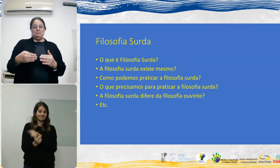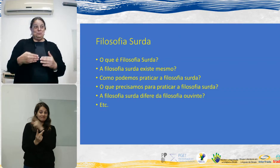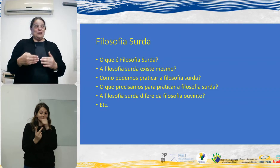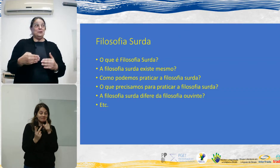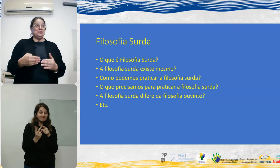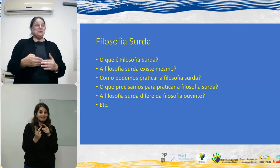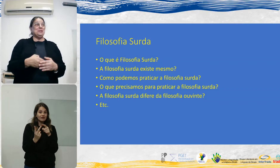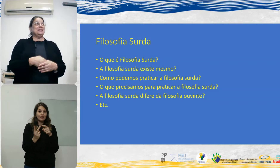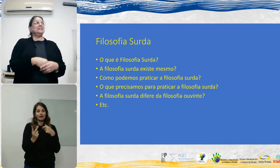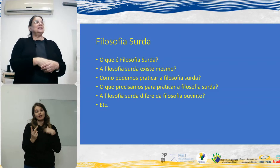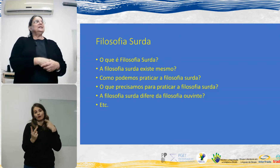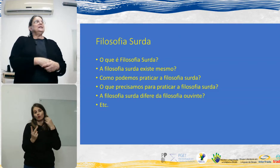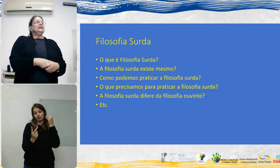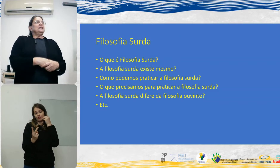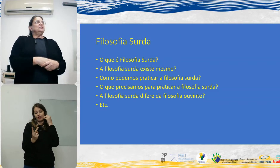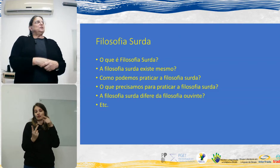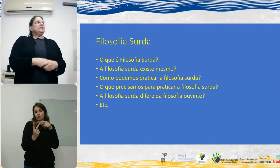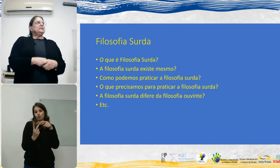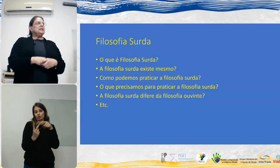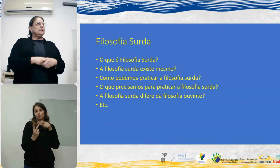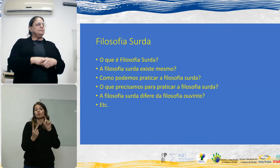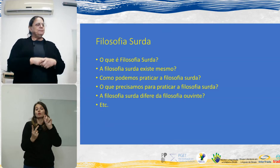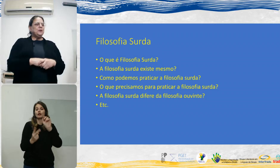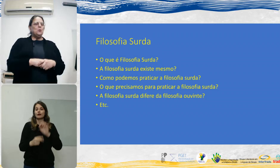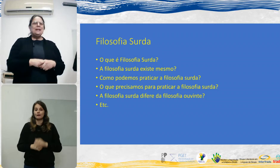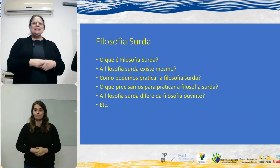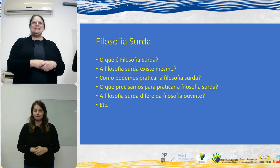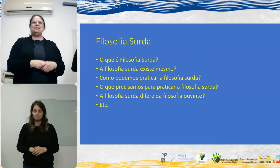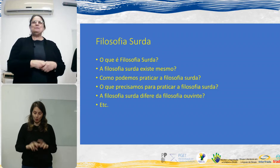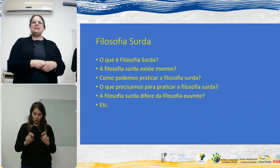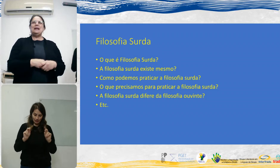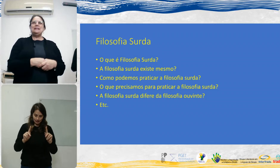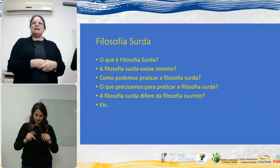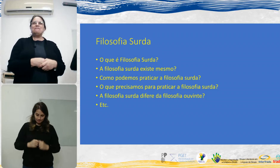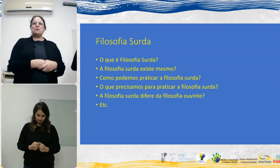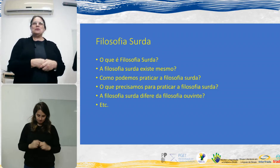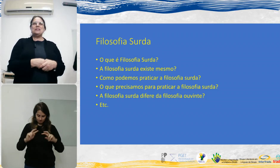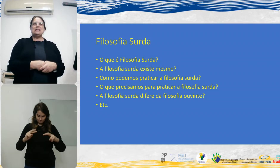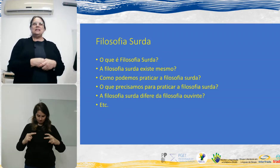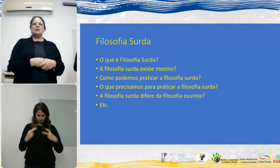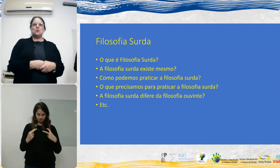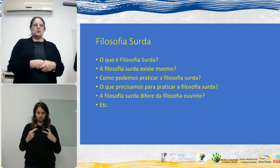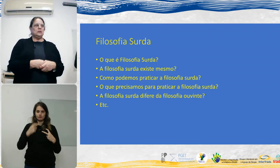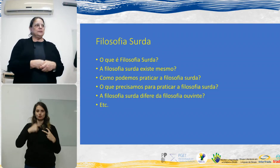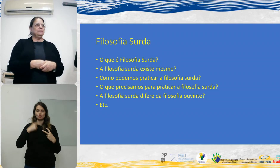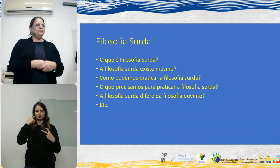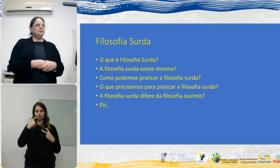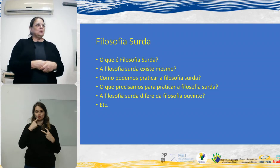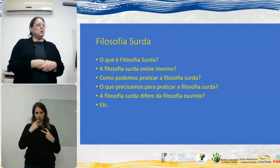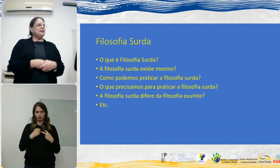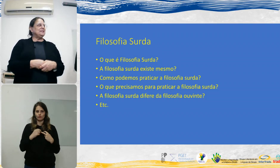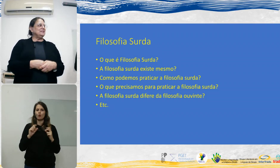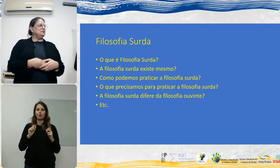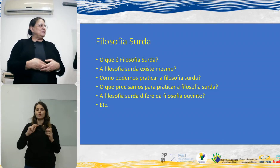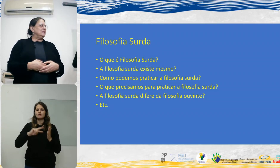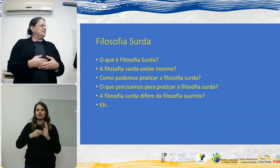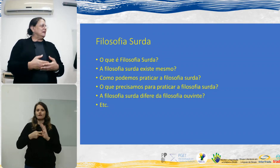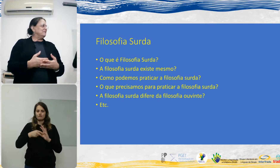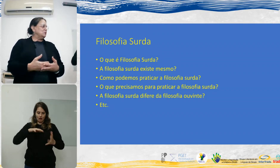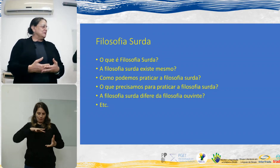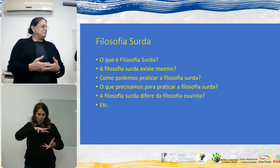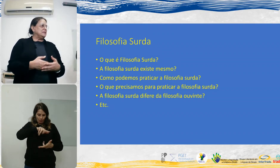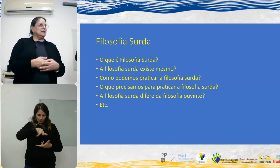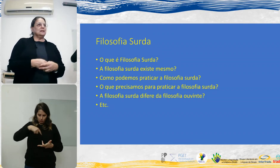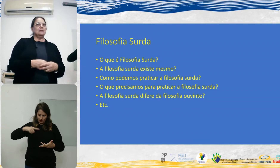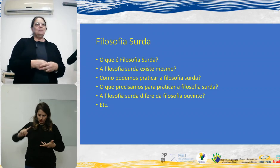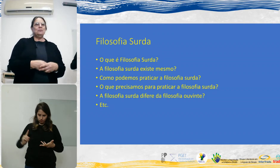at prior to this, is you can say, what is it to be a deaf person in the world? What is it to be a deaf